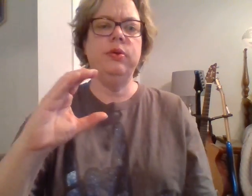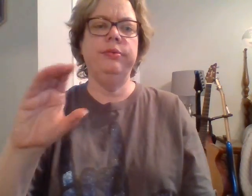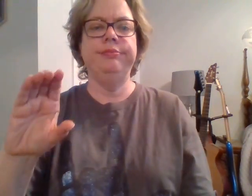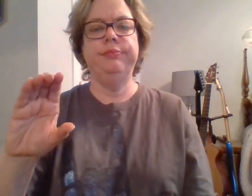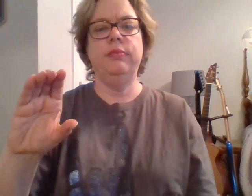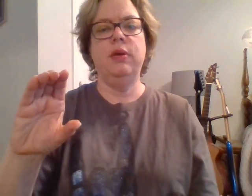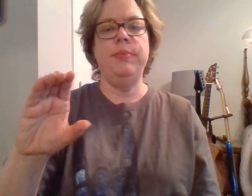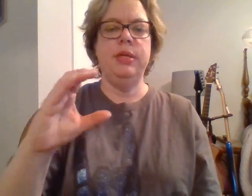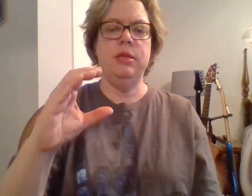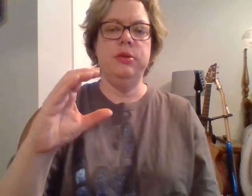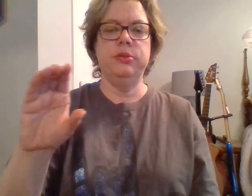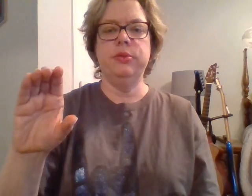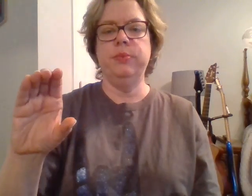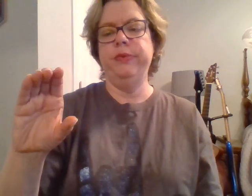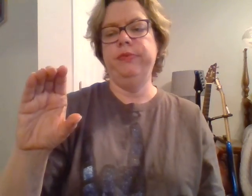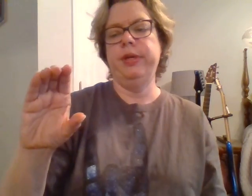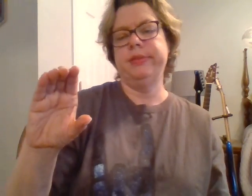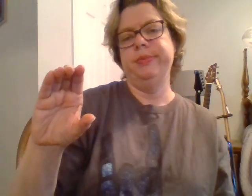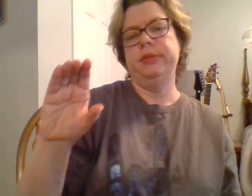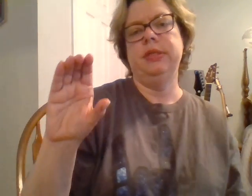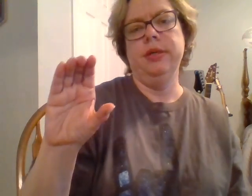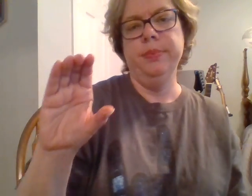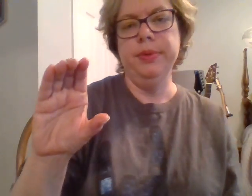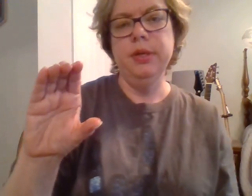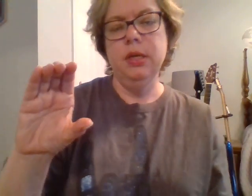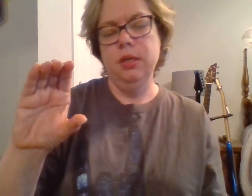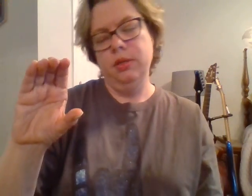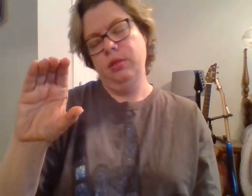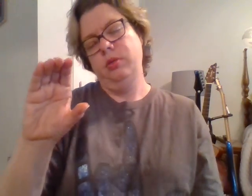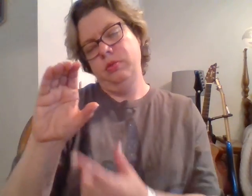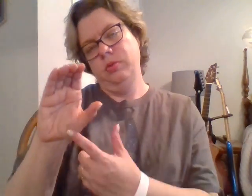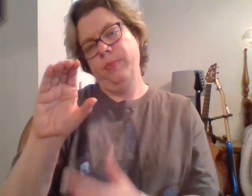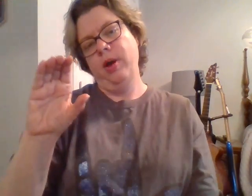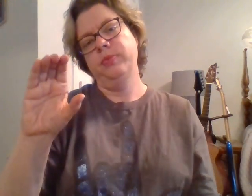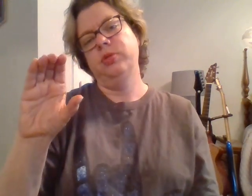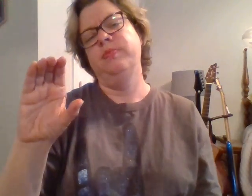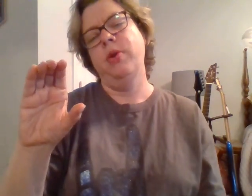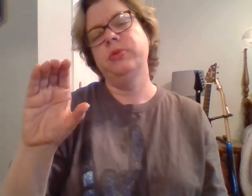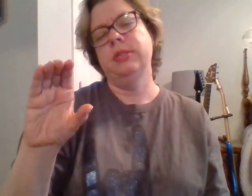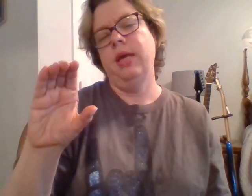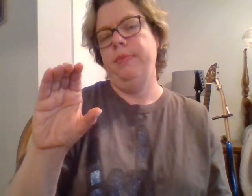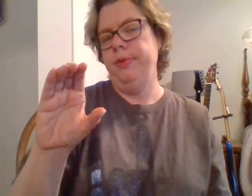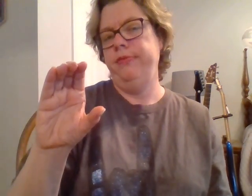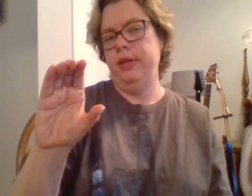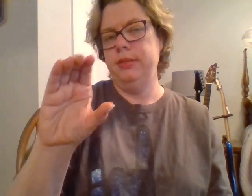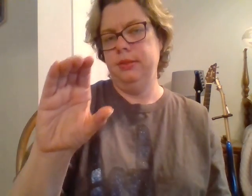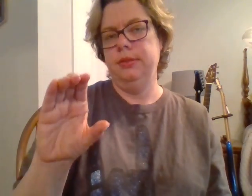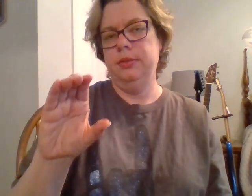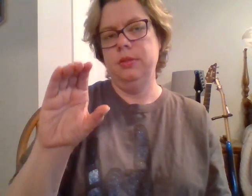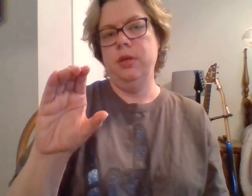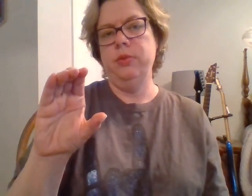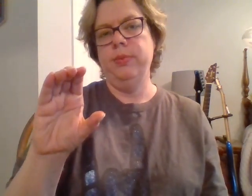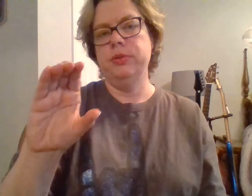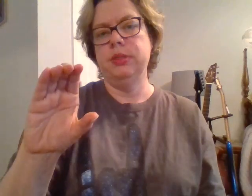can, there's a little bit of flexibility there, but your palm should most of the time be facing the other person.